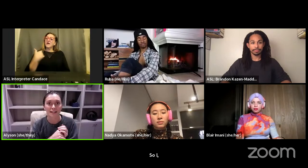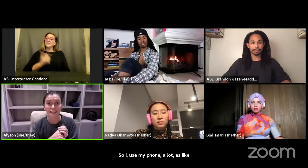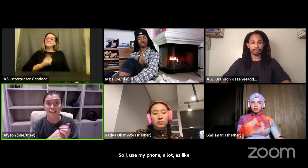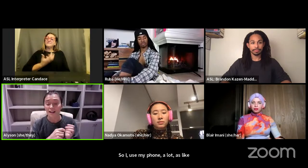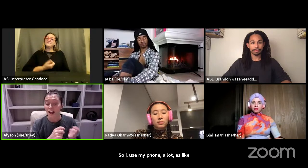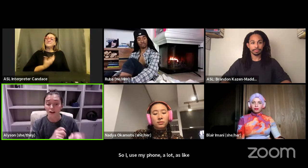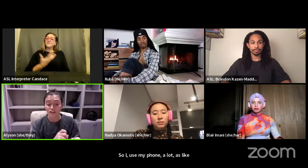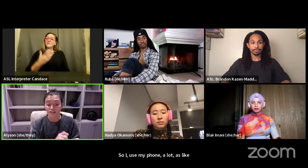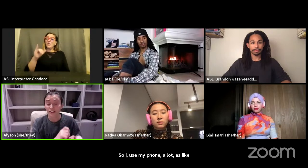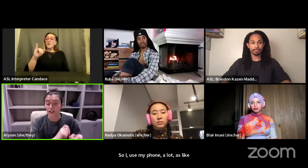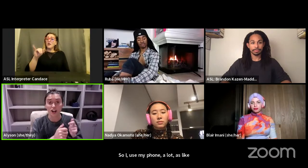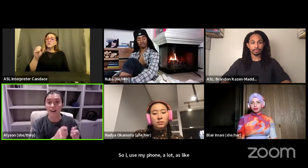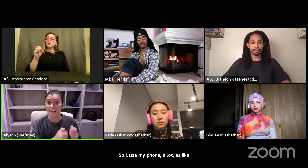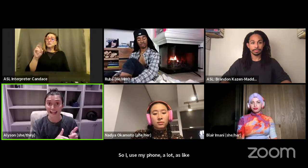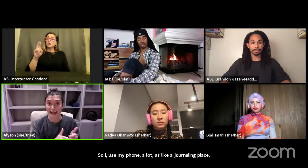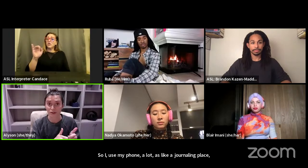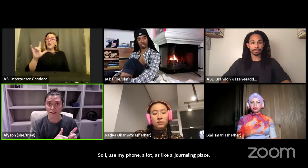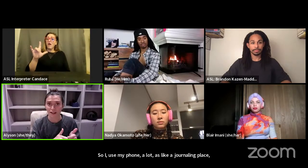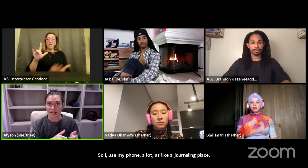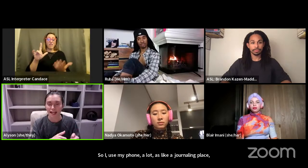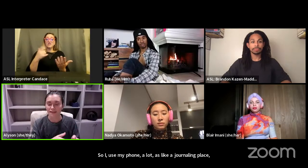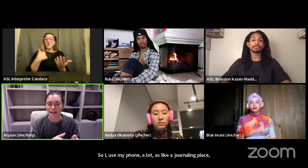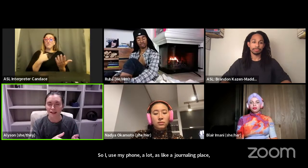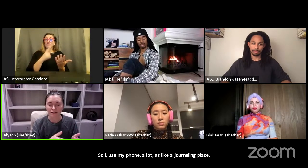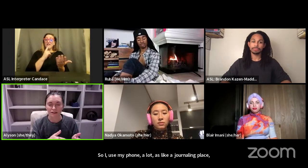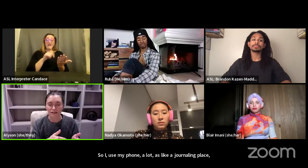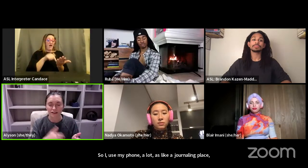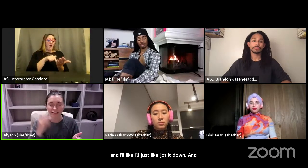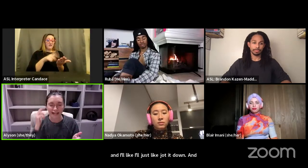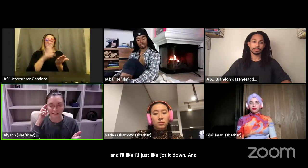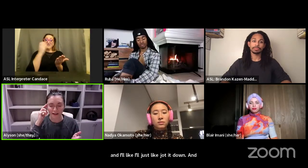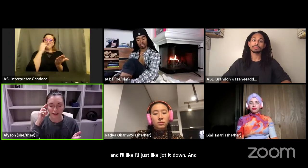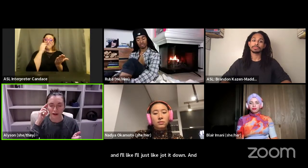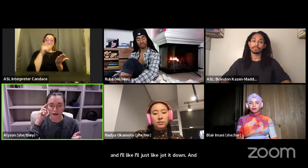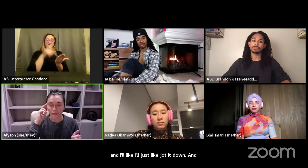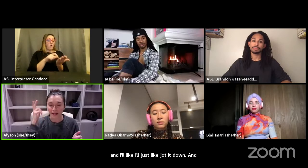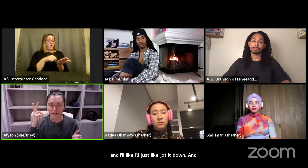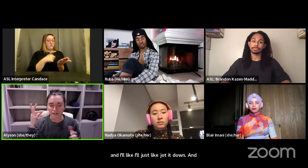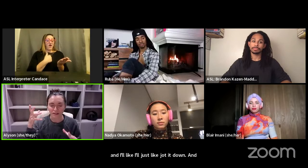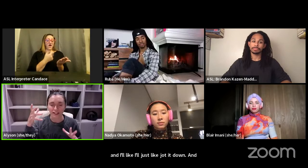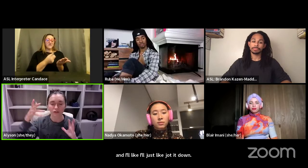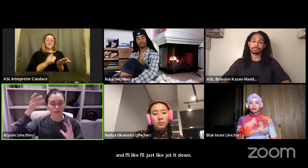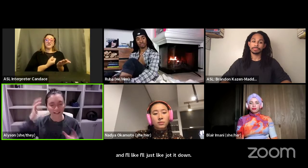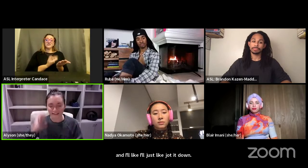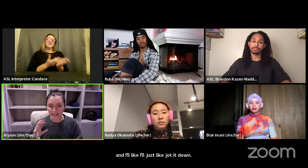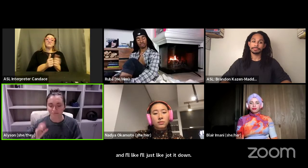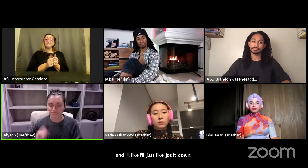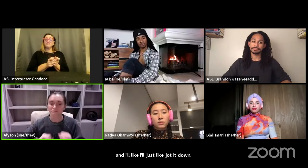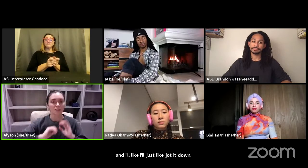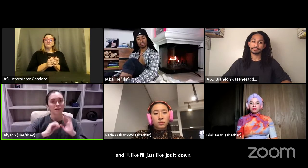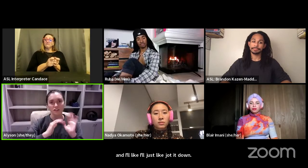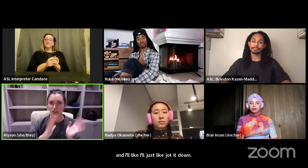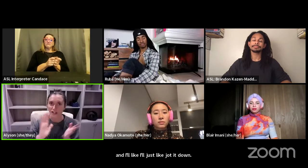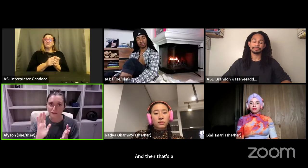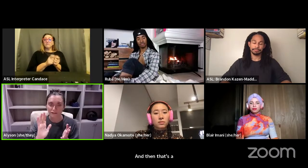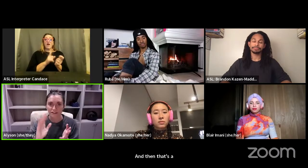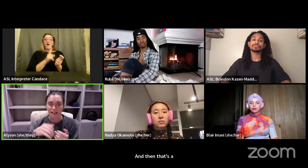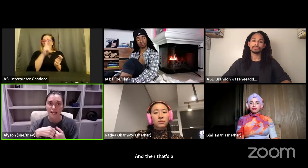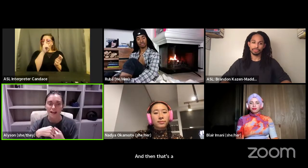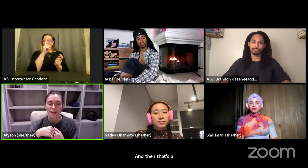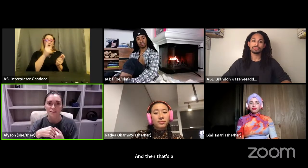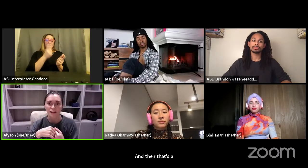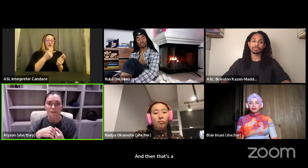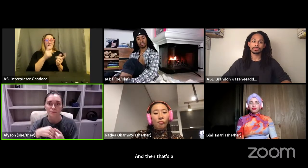And I'll just like jot it down, and then that's a reminder to like reset,